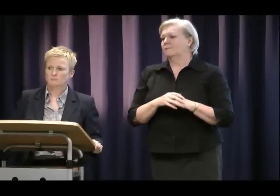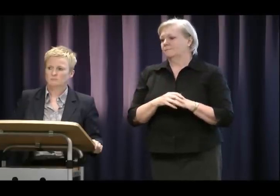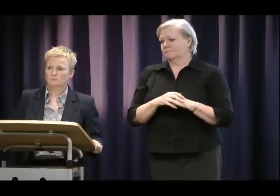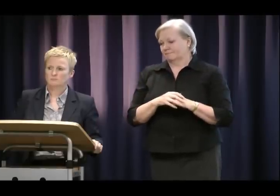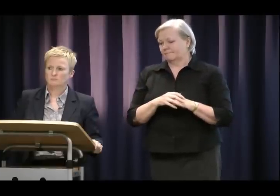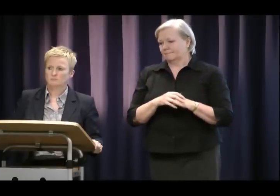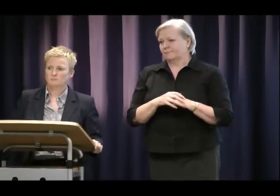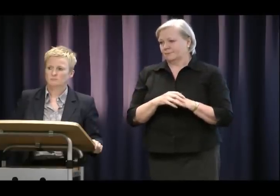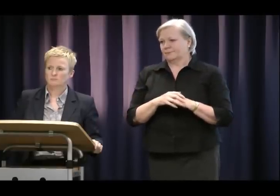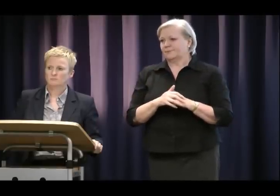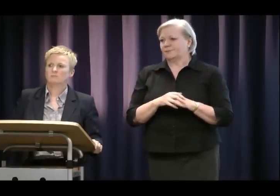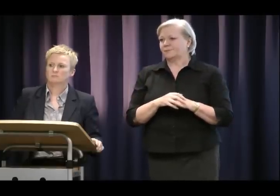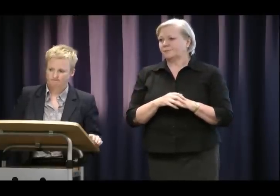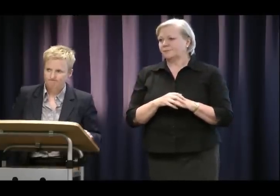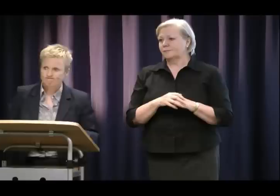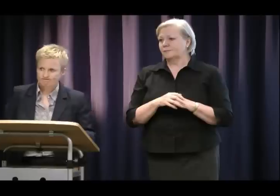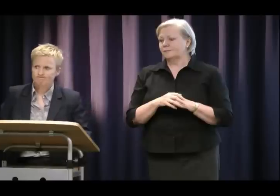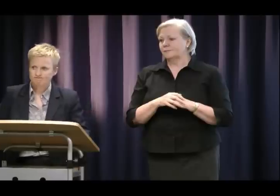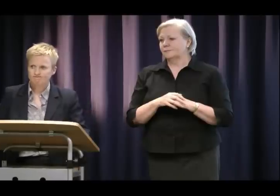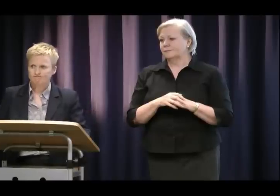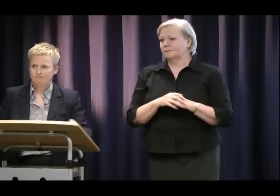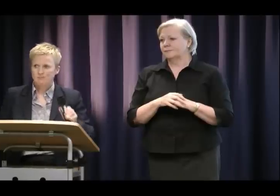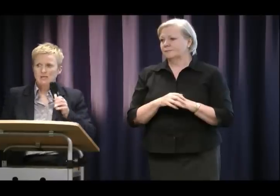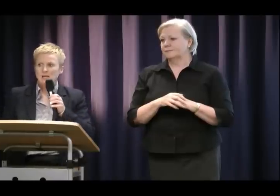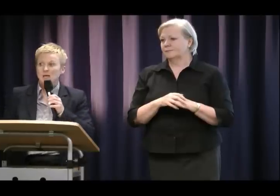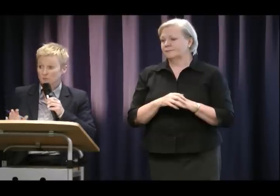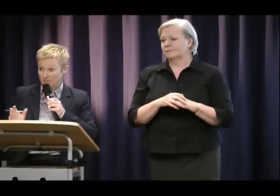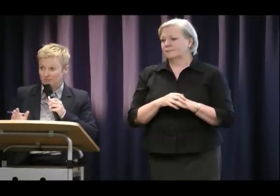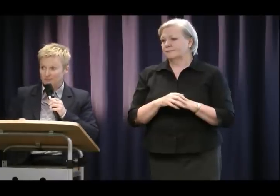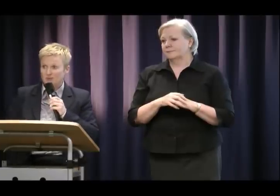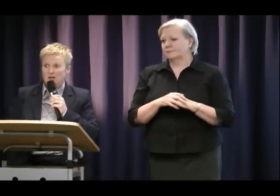if they're coming from a different direction?